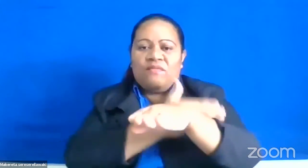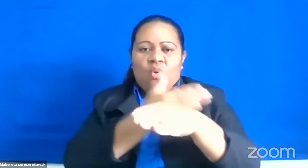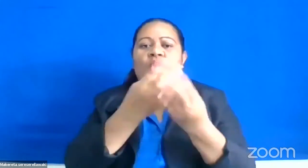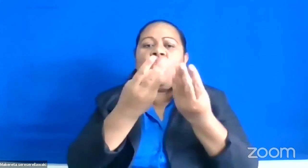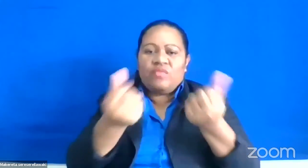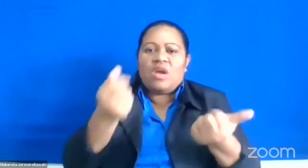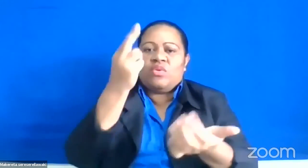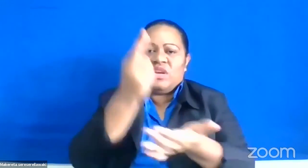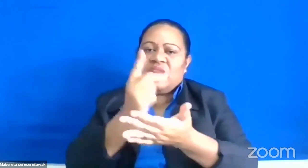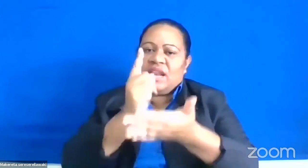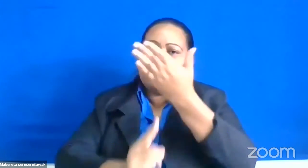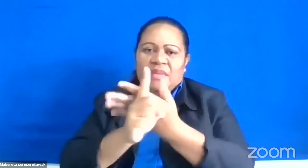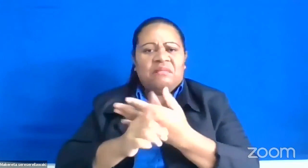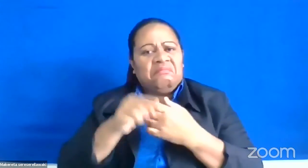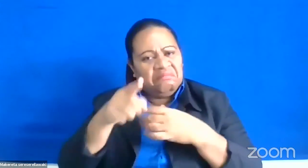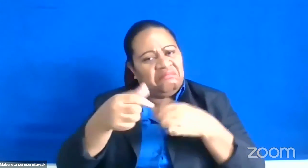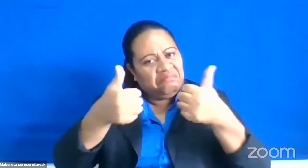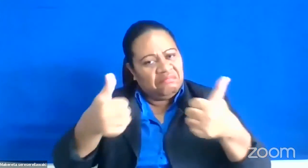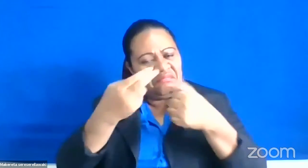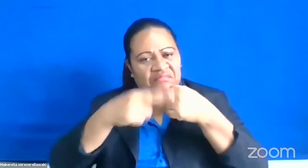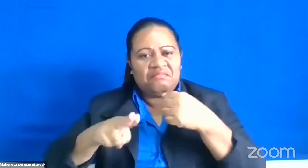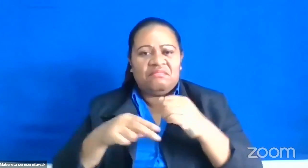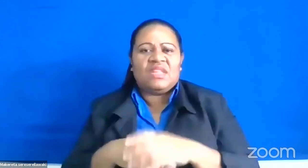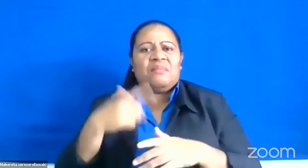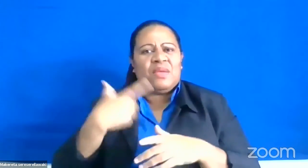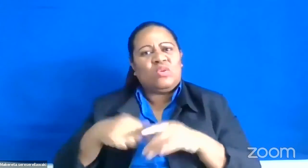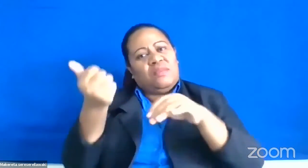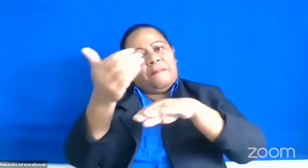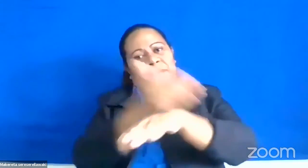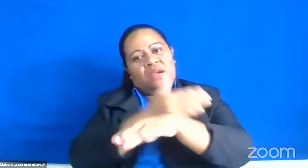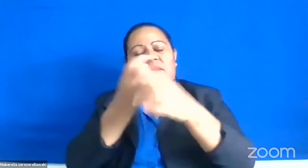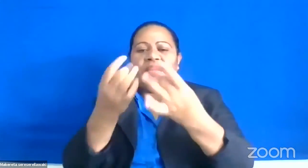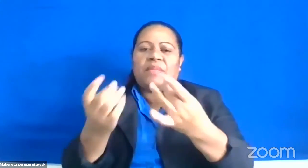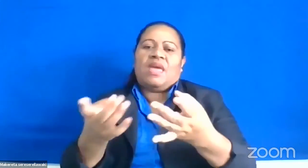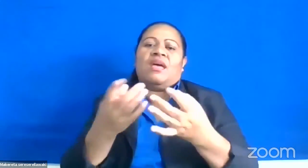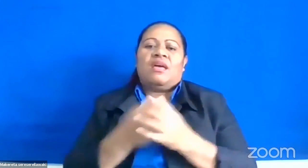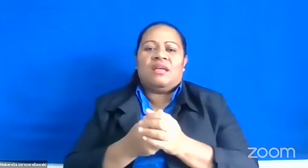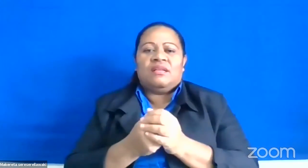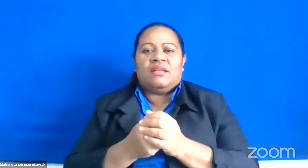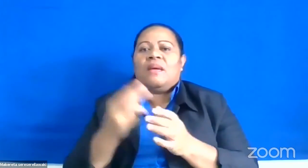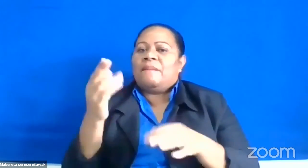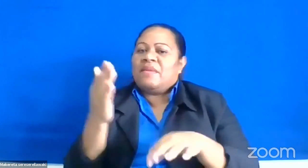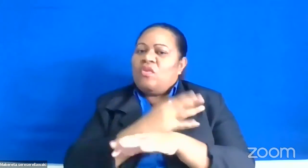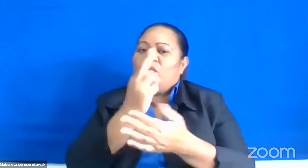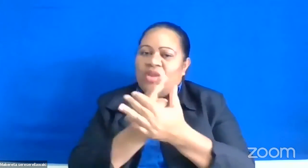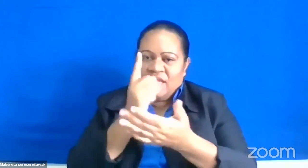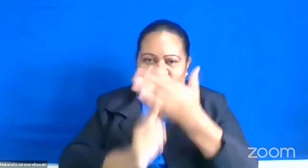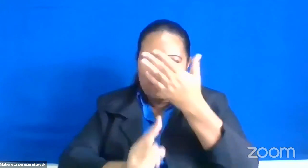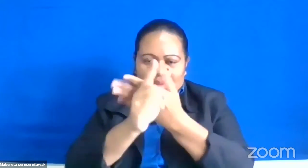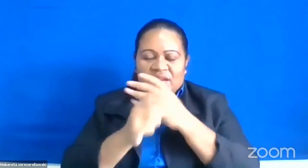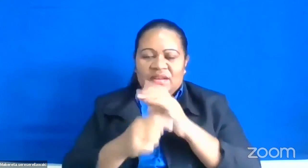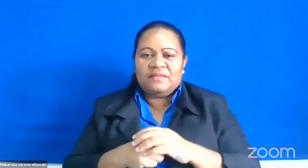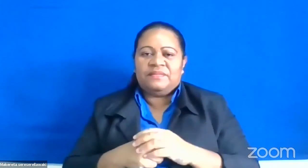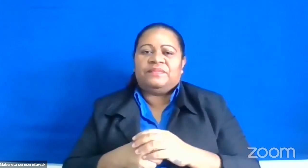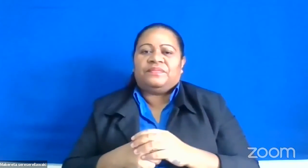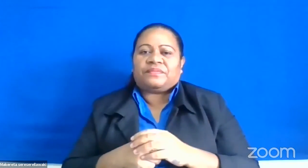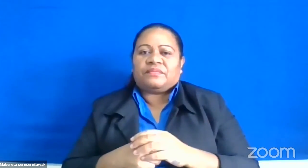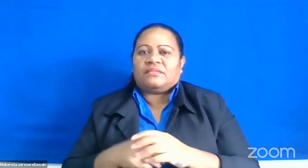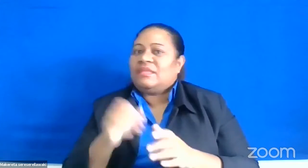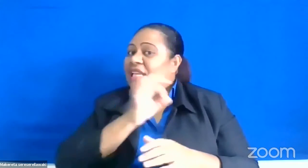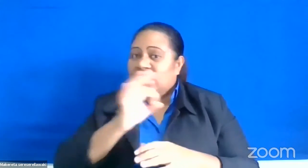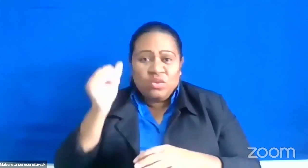that's good news so i think um the the issue is that we don't know the indicators at the same time we are